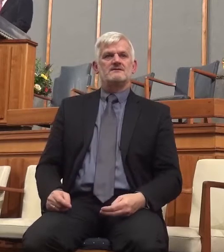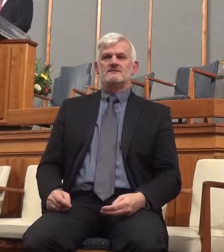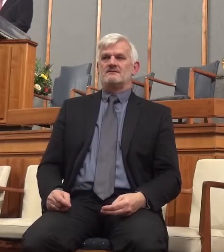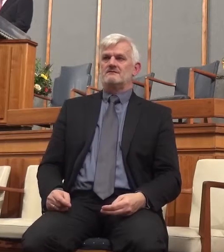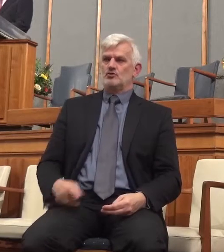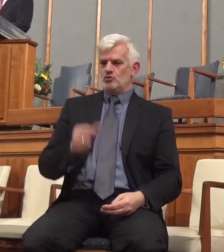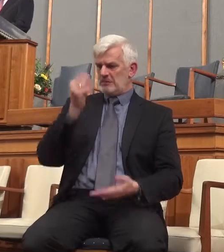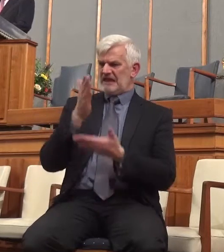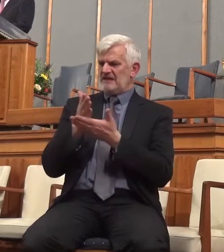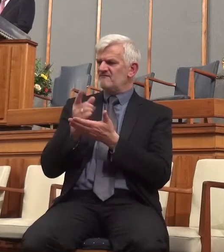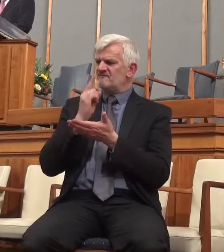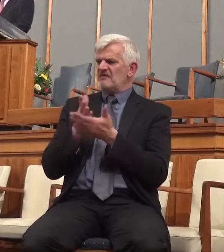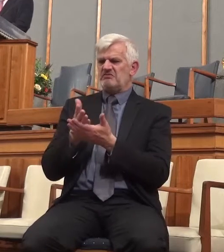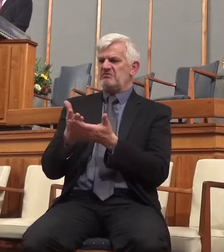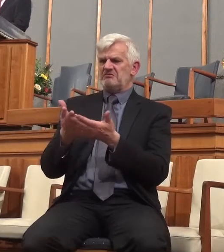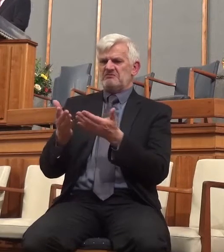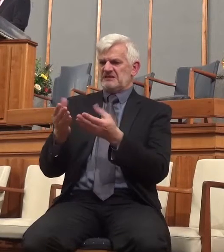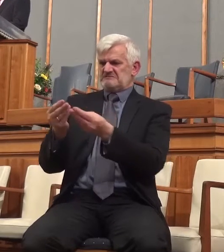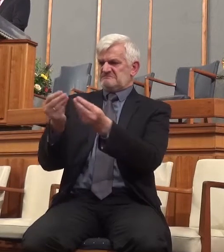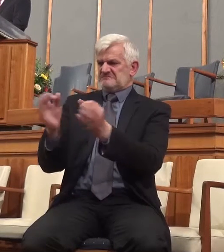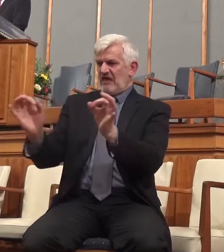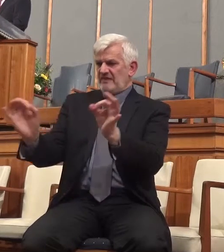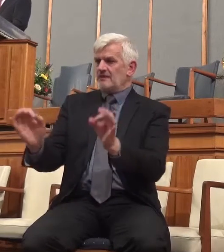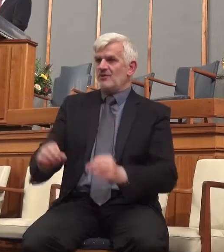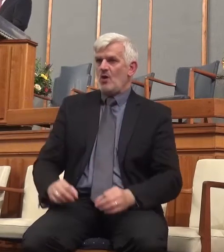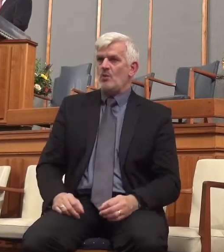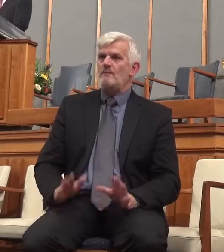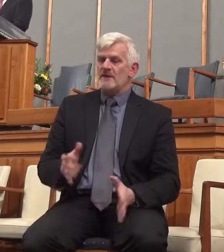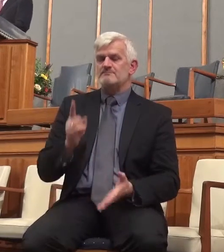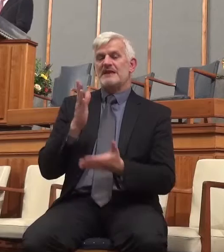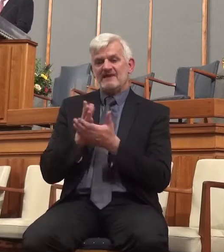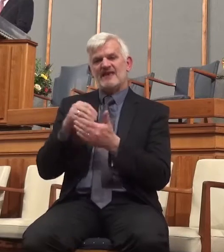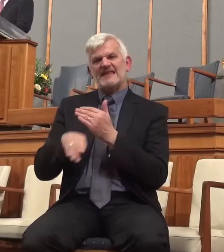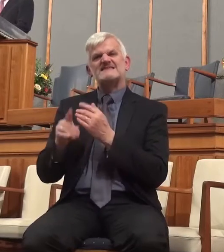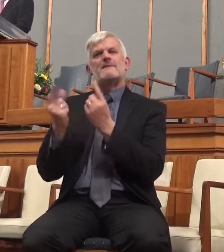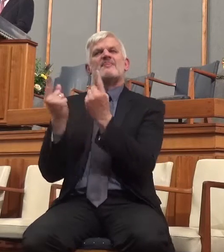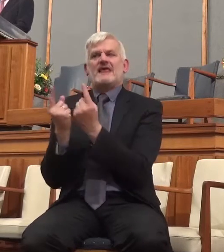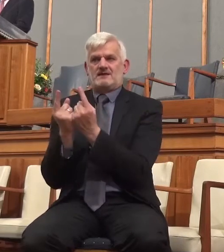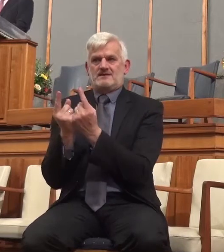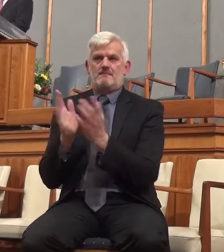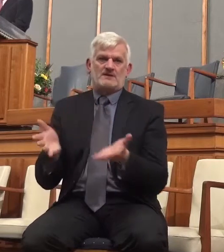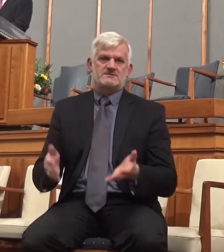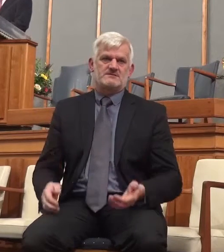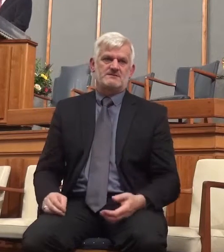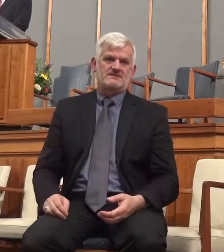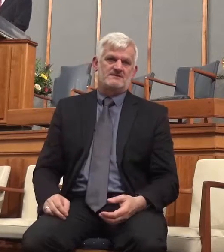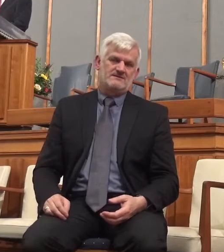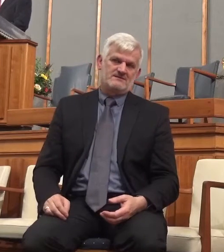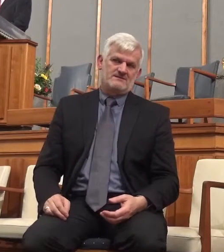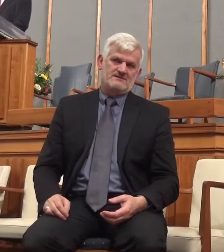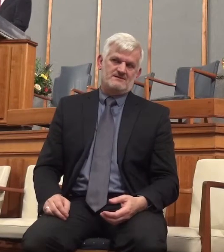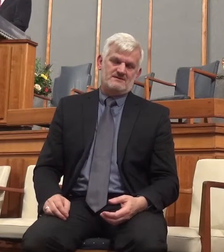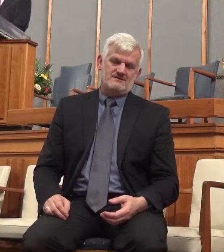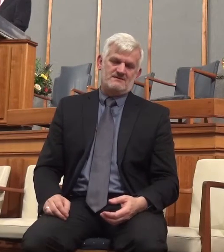nothing. Faith has to be in something. Now then, how would you put any faith